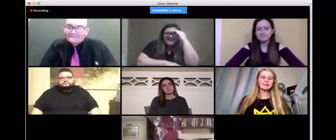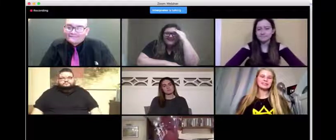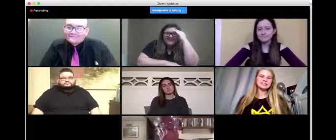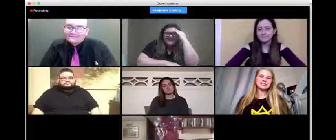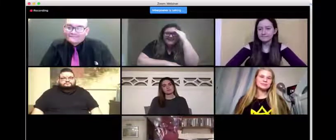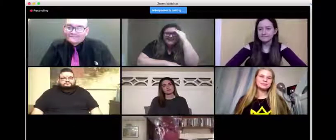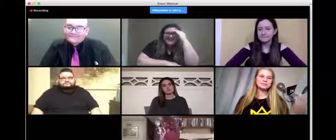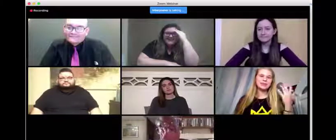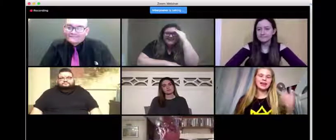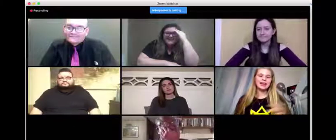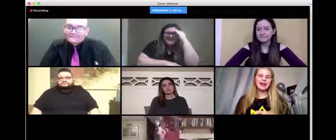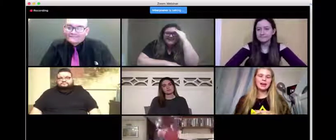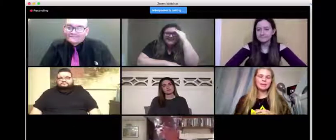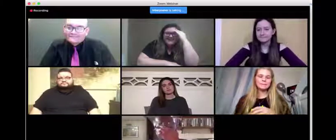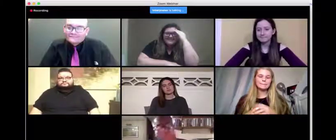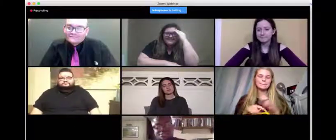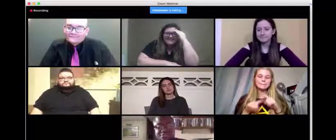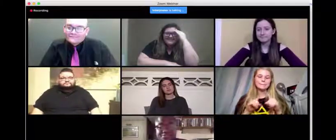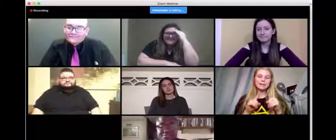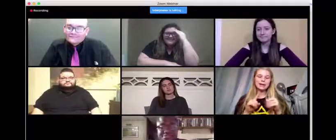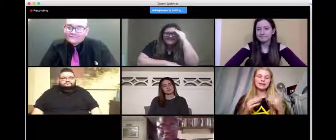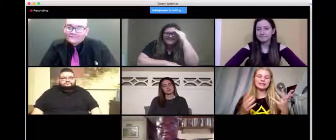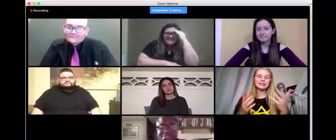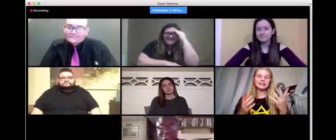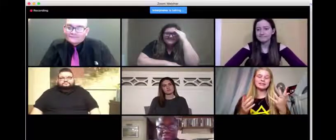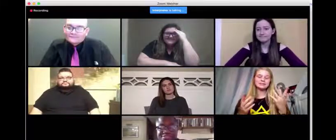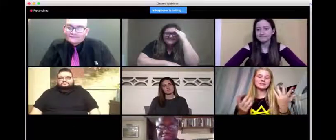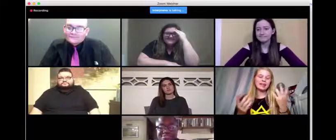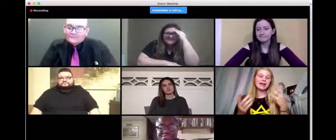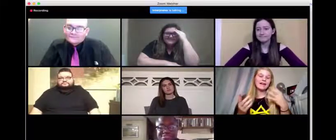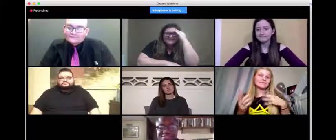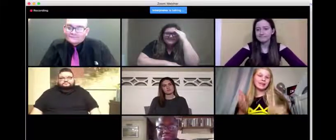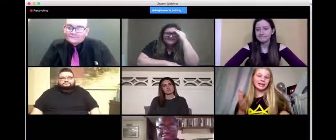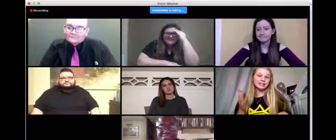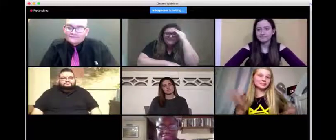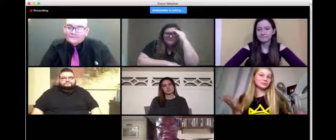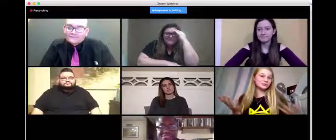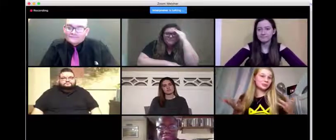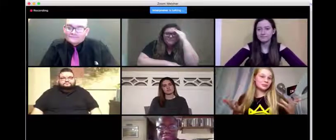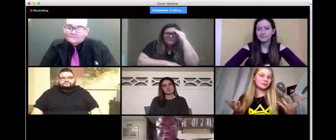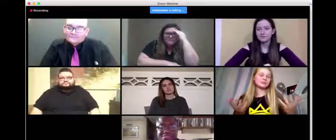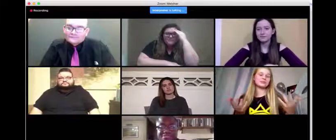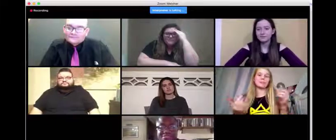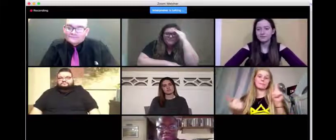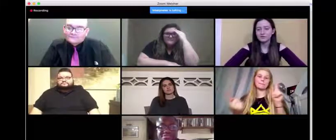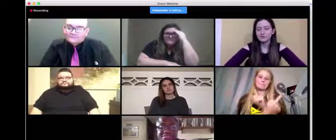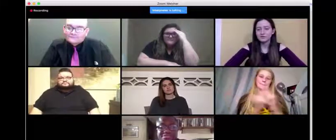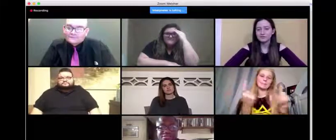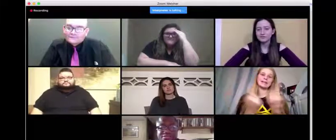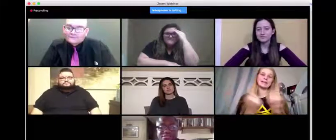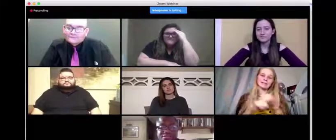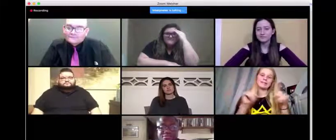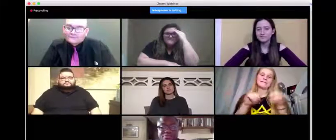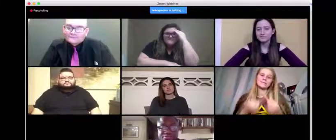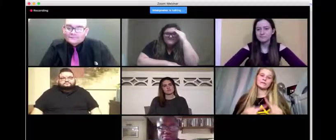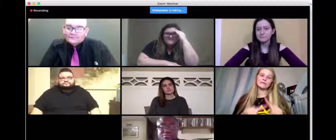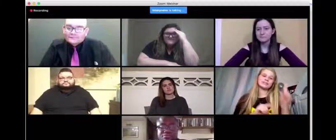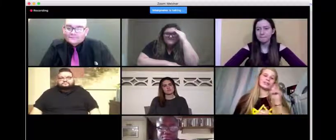a benefit would be networking and meeting so many different deaf people. I really